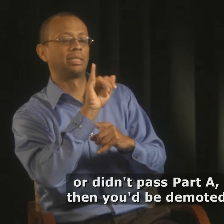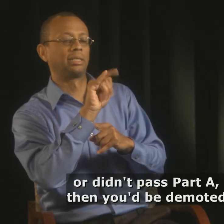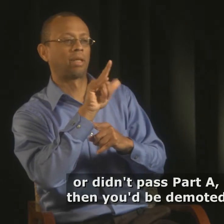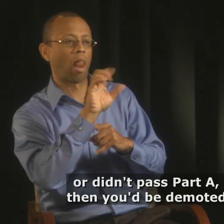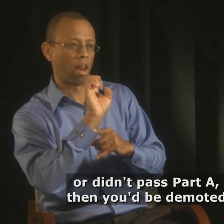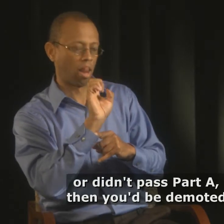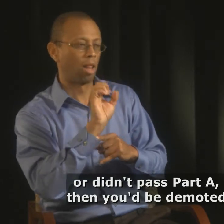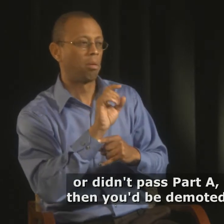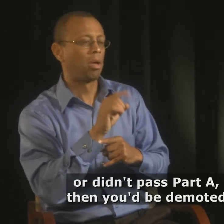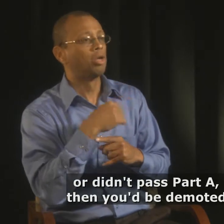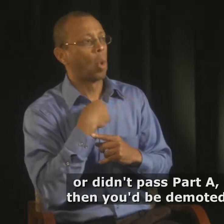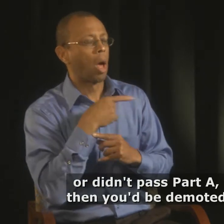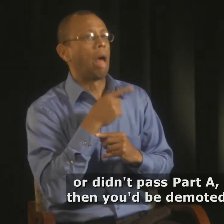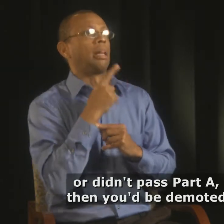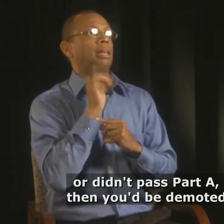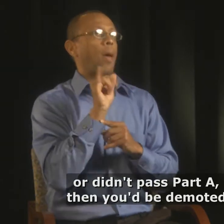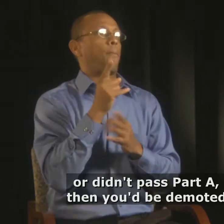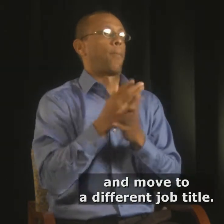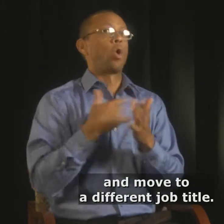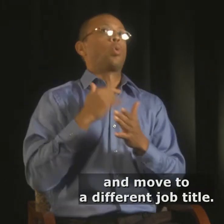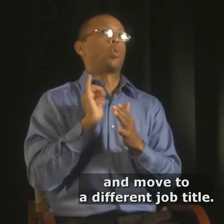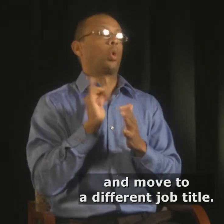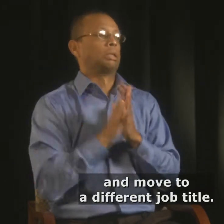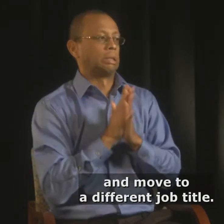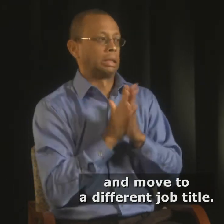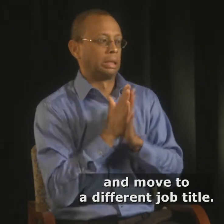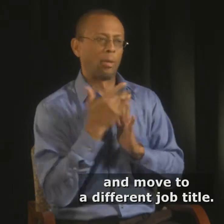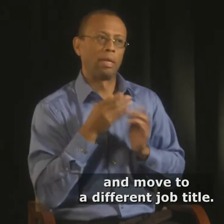pass Part A, then you'd be demoted and moved to a different job title.